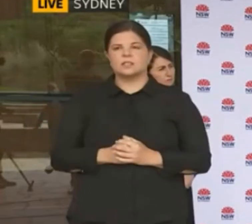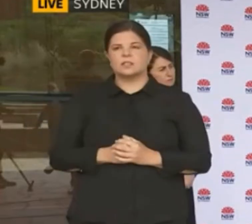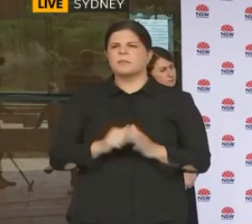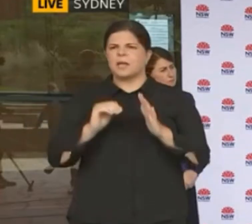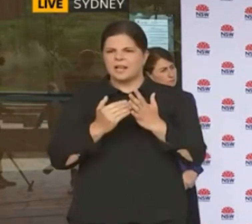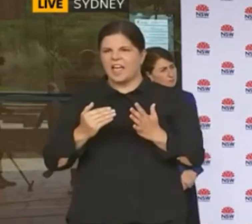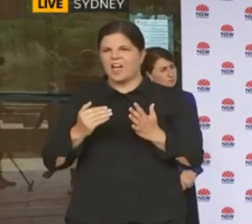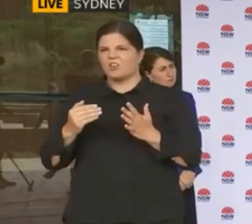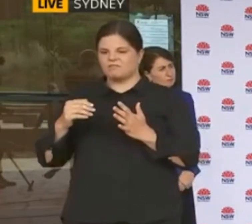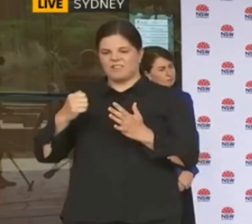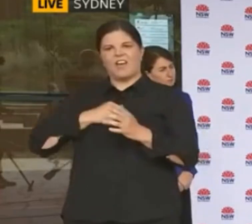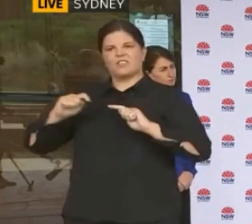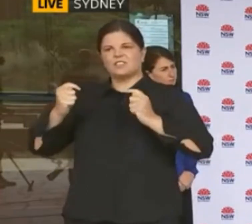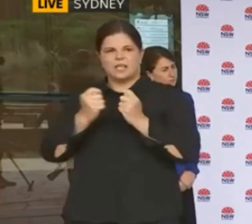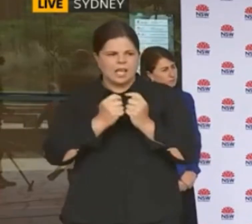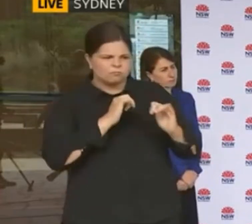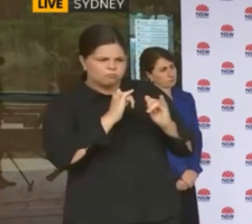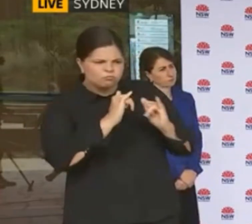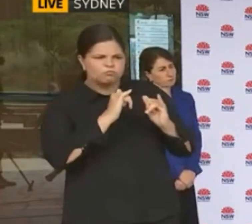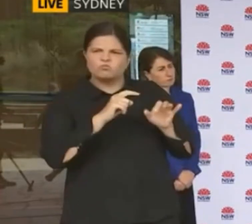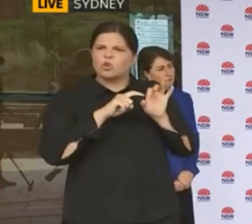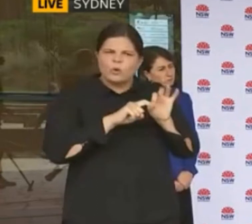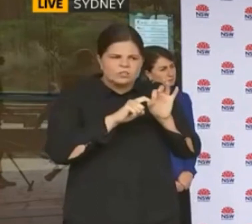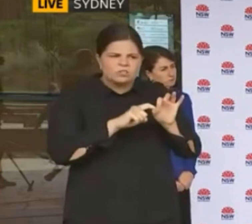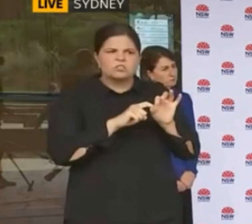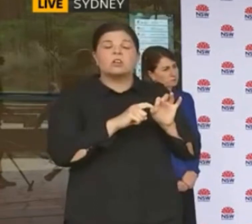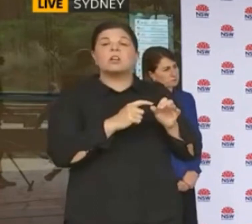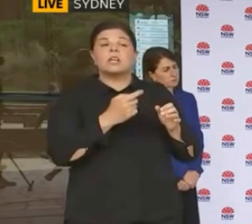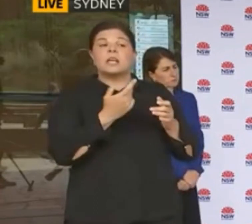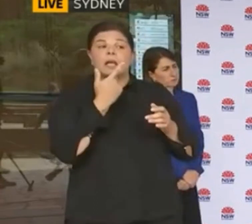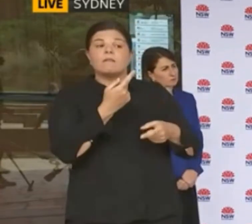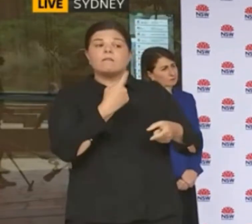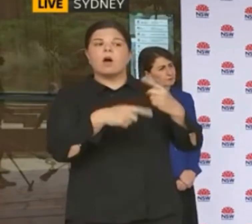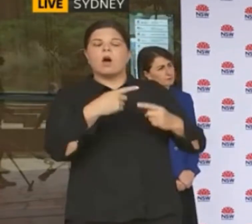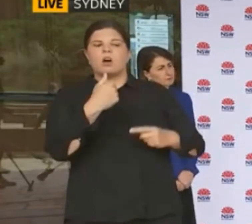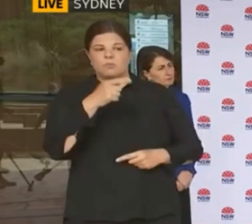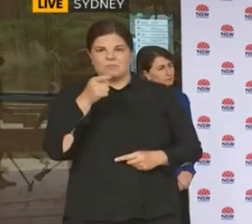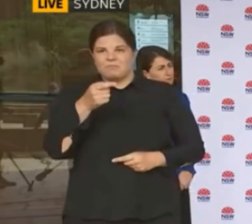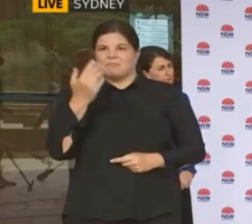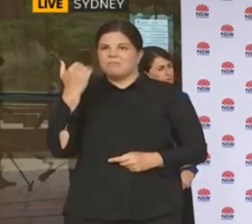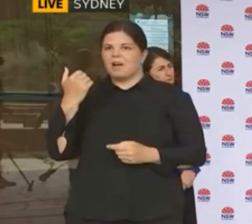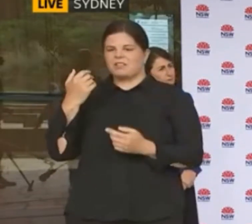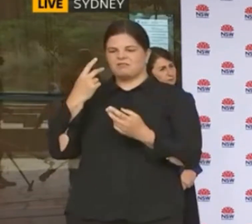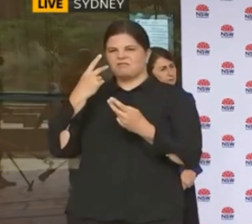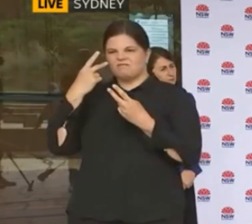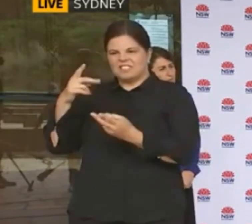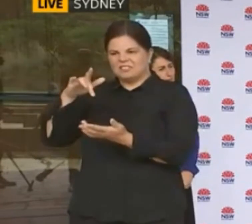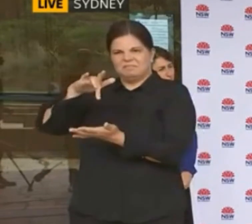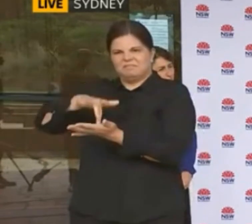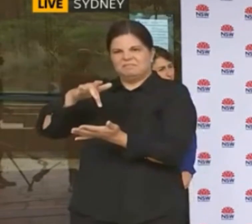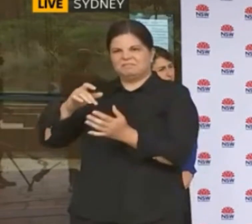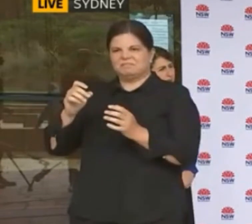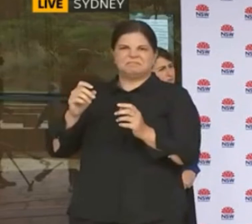are occurring as we speak now, and we will release in the usual way if those people have been in any venues, and we will